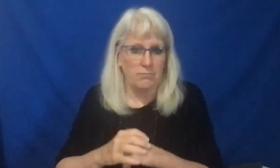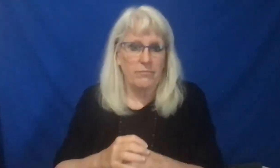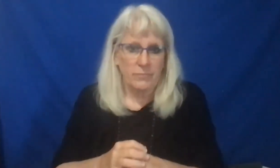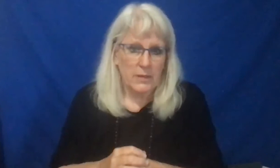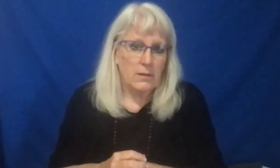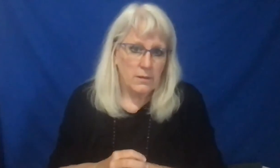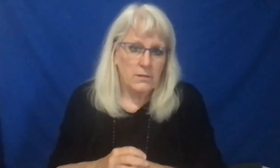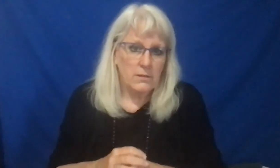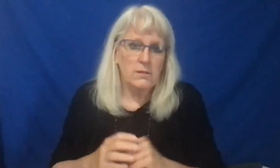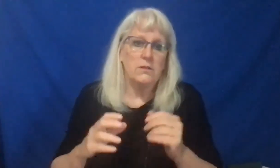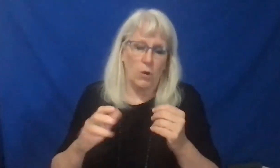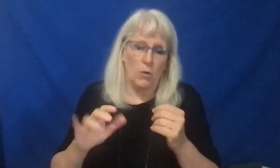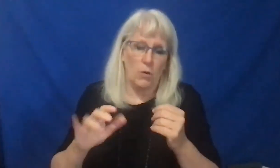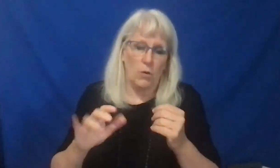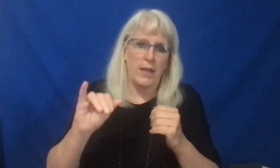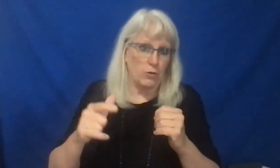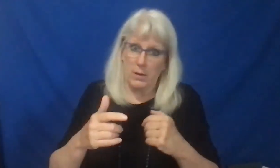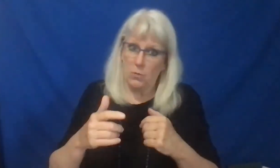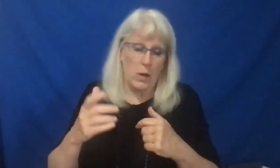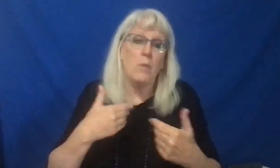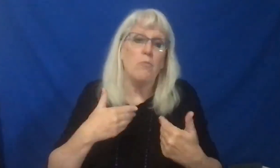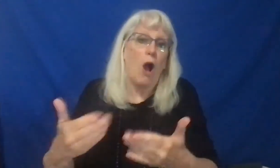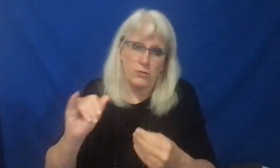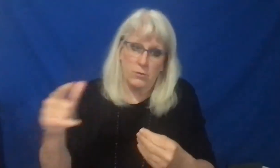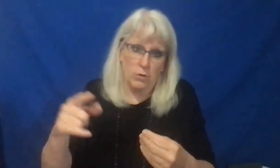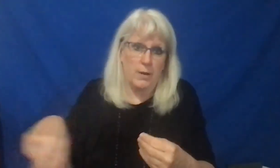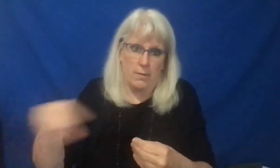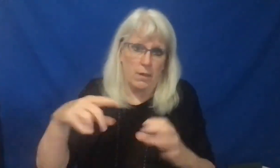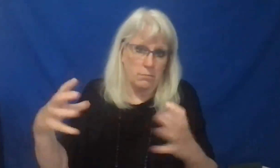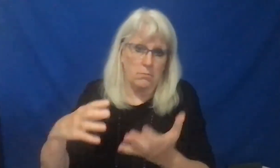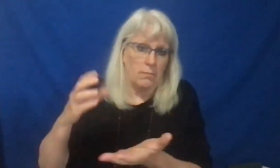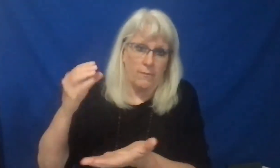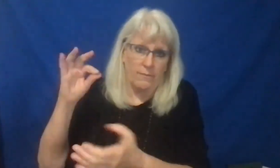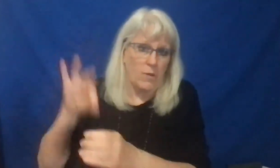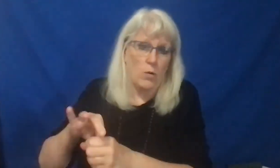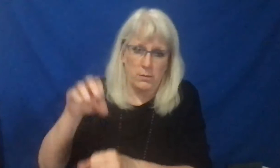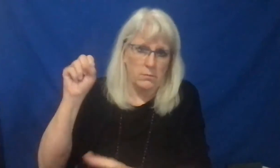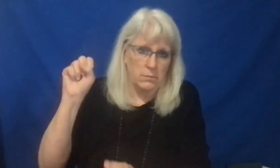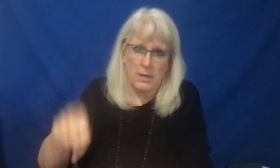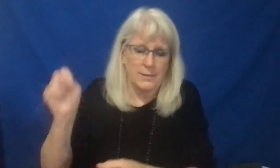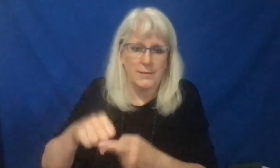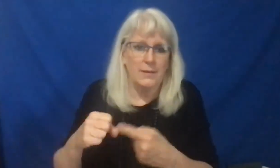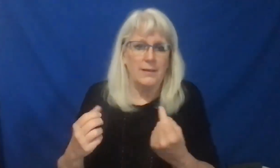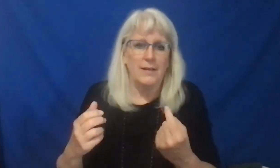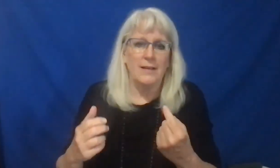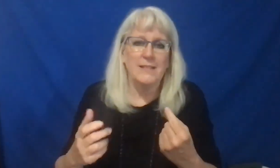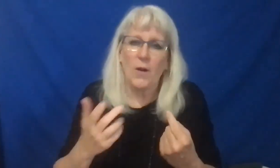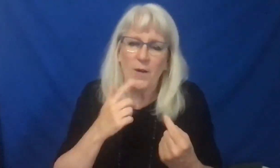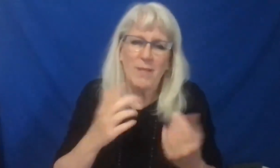intergroup body and voted upon. And since I'm still working through the concepts with my service sponsor, I only wanted to briefly touch on that. I do, however,